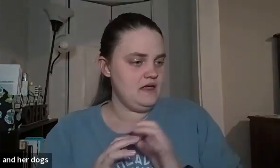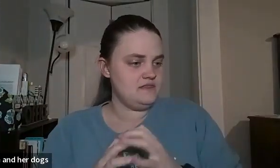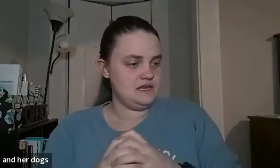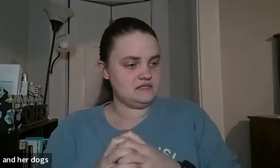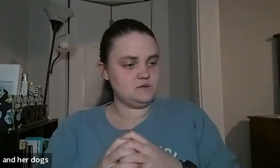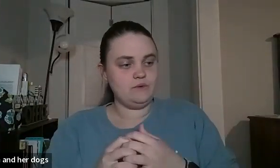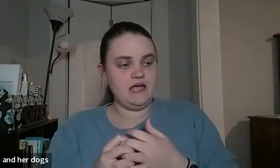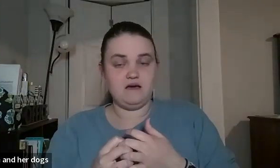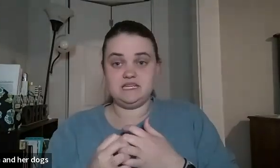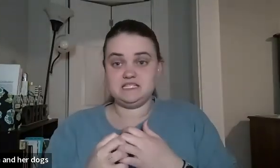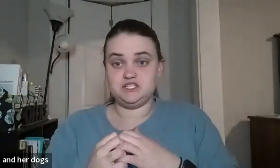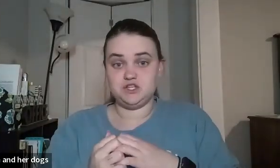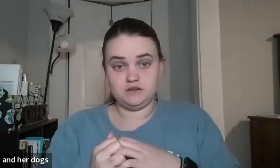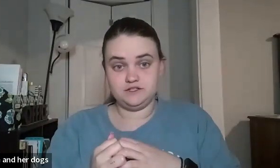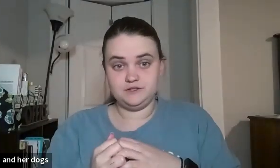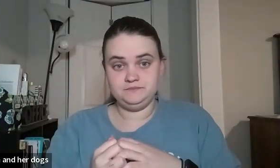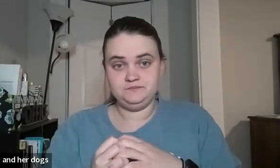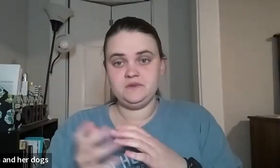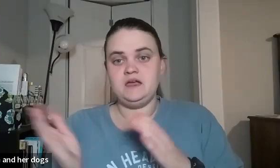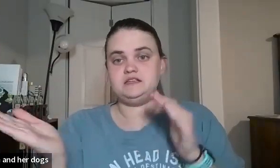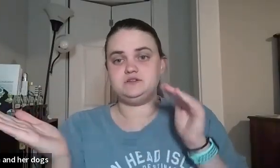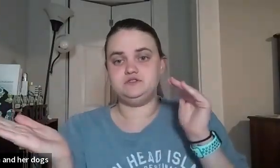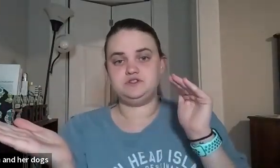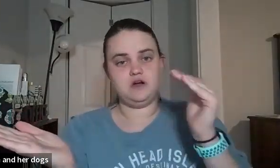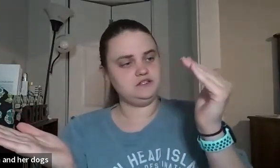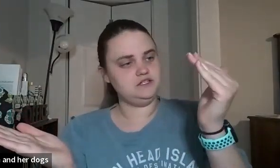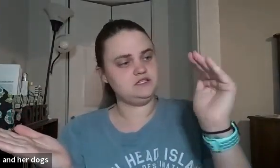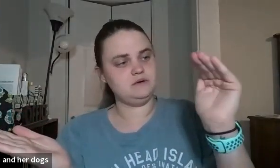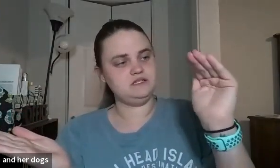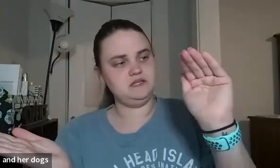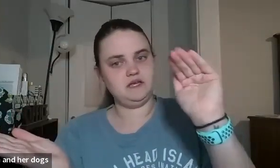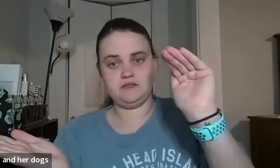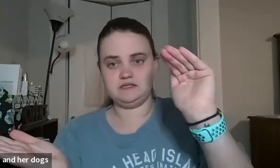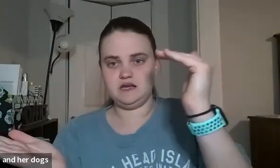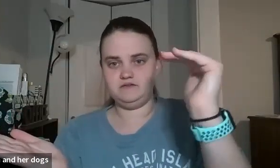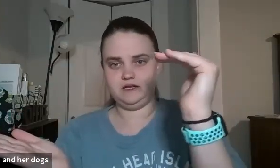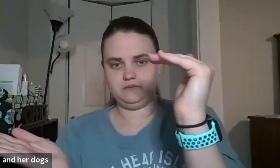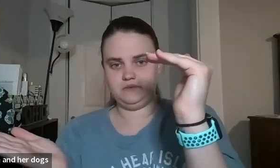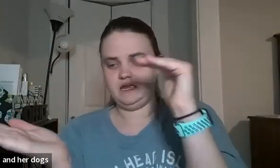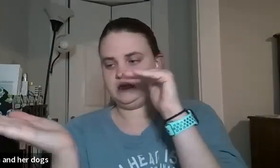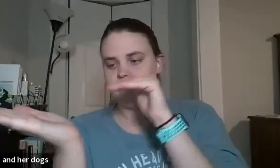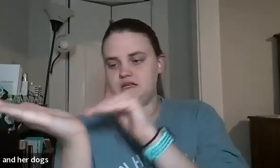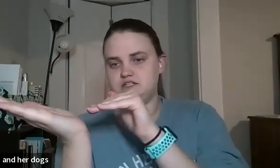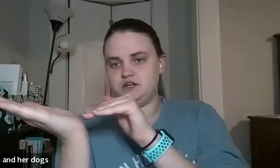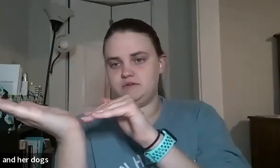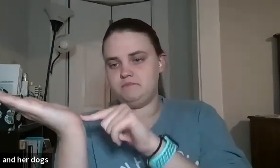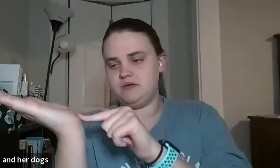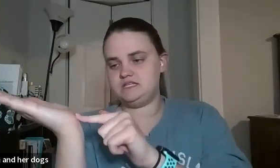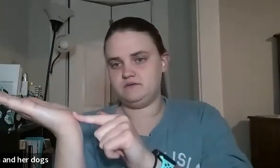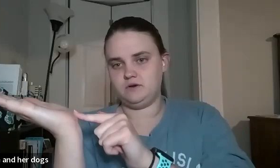The next one we have is doctor. And so doctor is going to be this kind of like bent hand, and it's going to go at the base of our